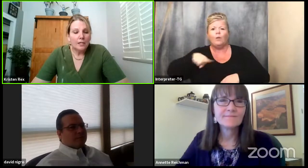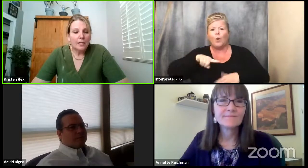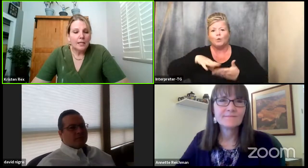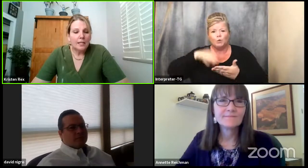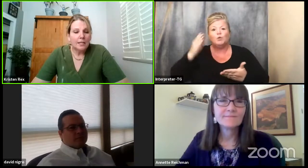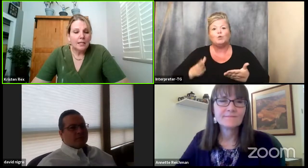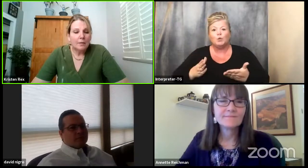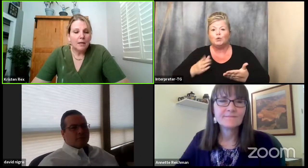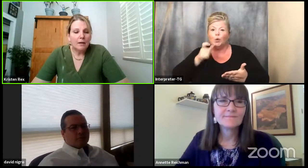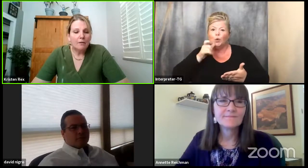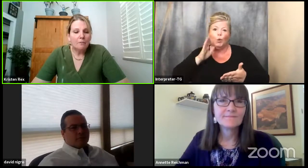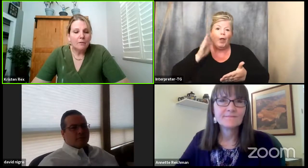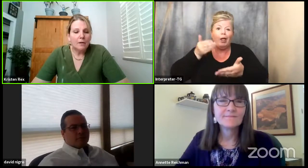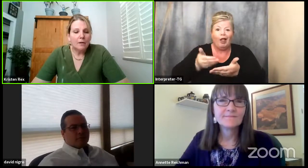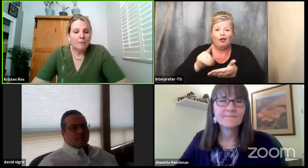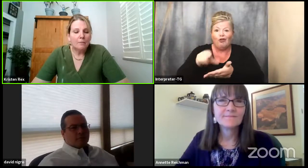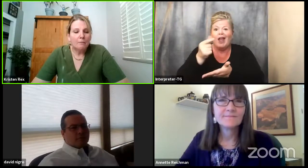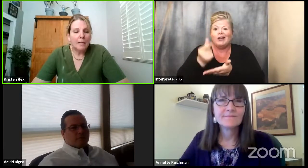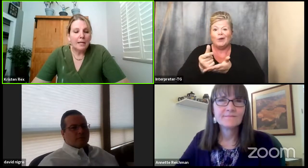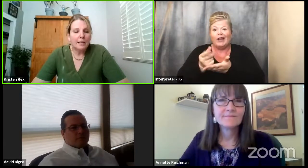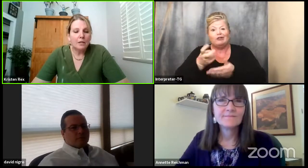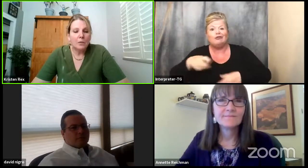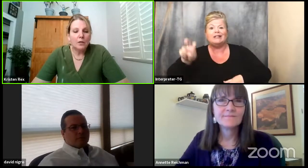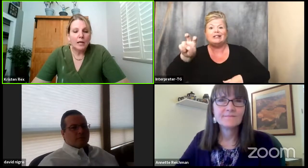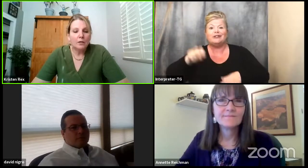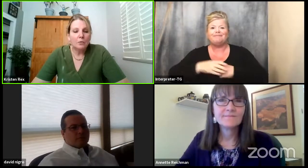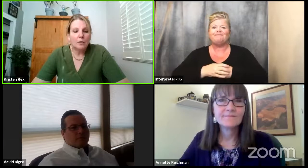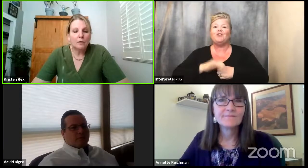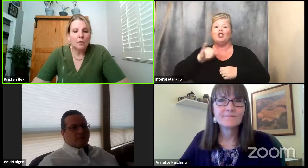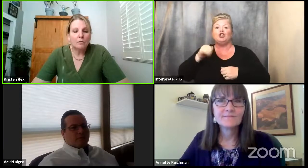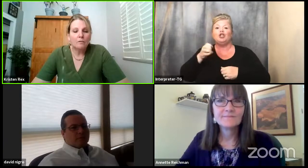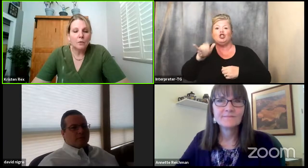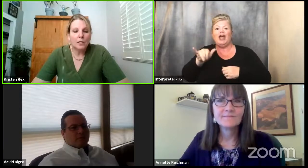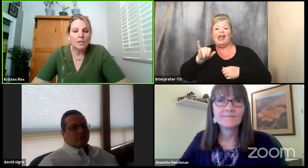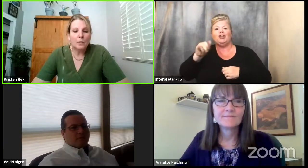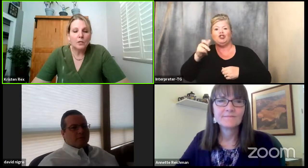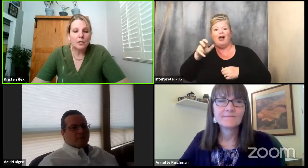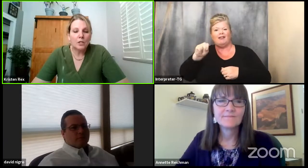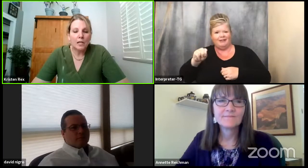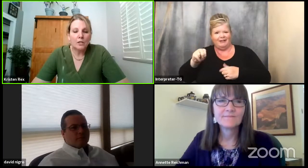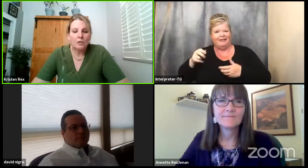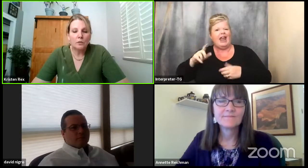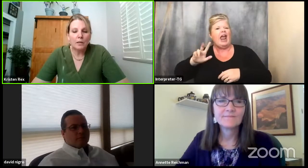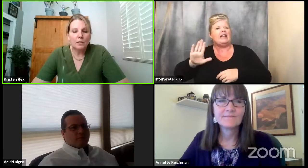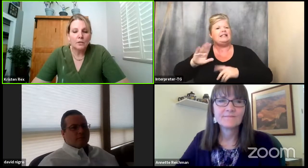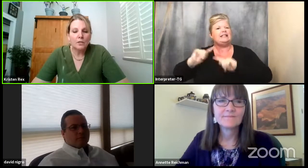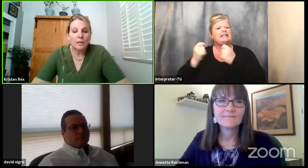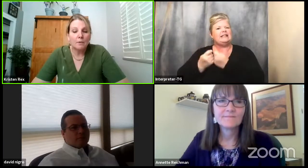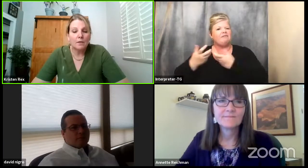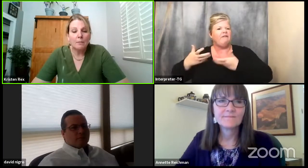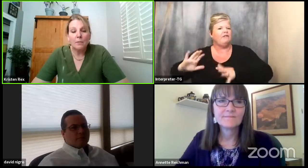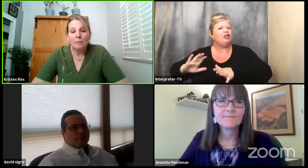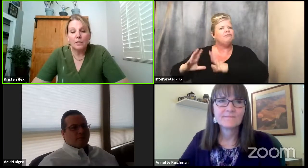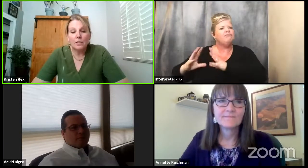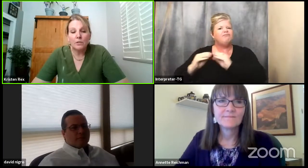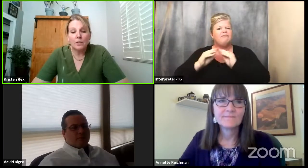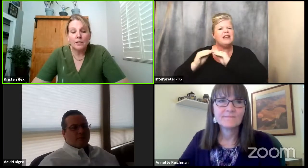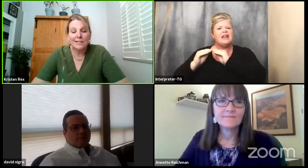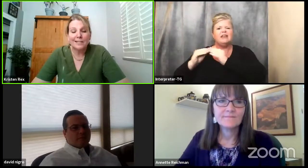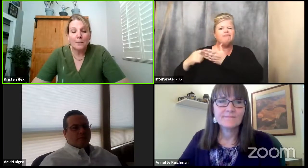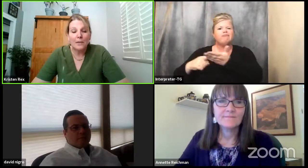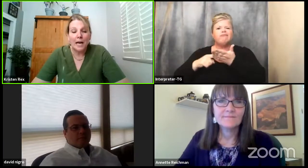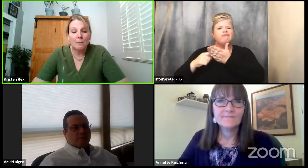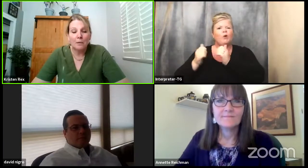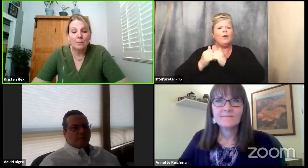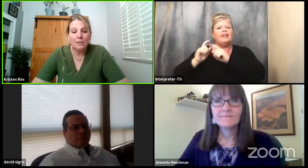Jay Johnson and his team have met and communicated with over 40 special education directors, some of them member districts